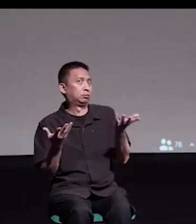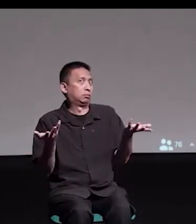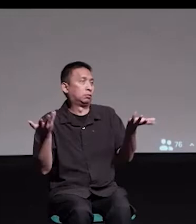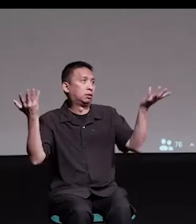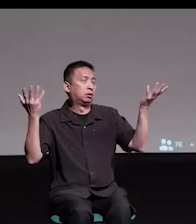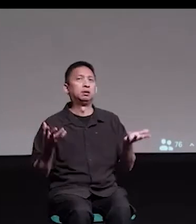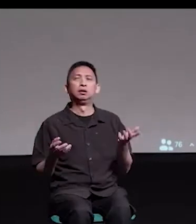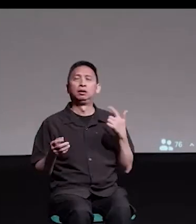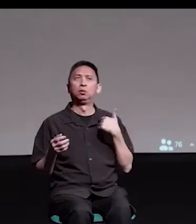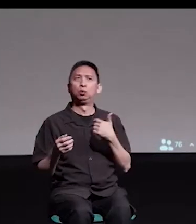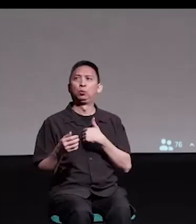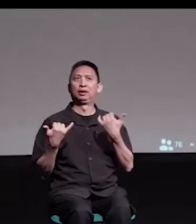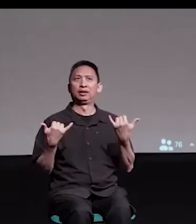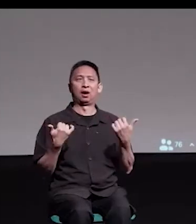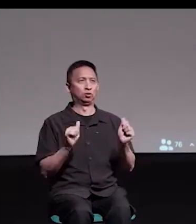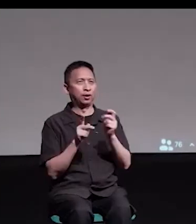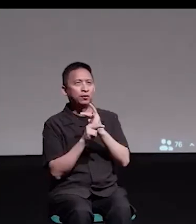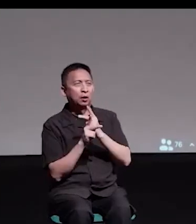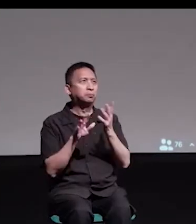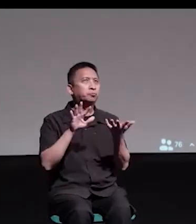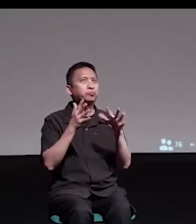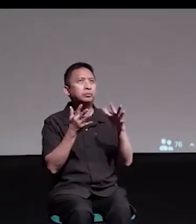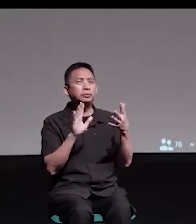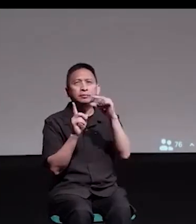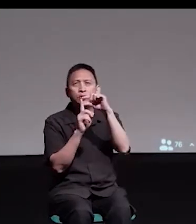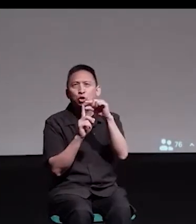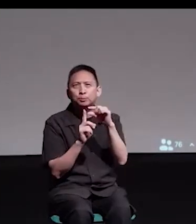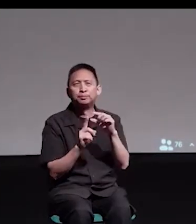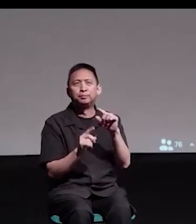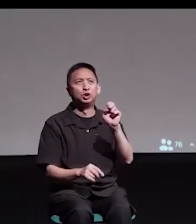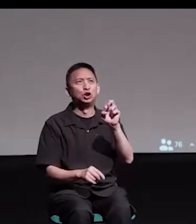since we're still trying to figure out the term and still trying to figure out